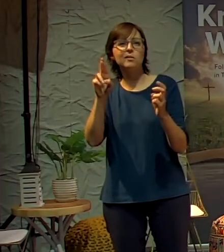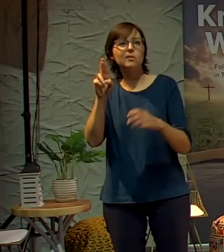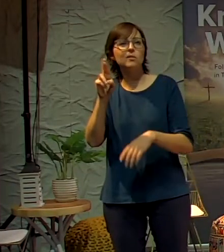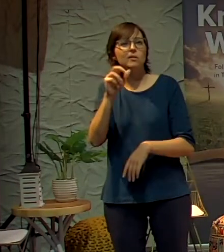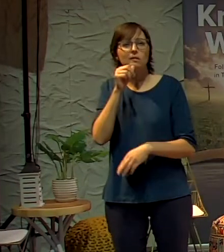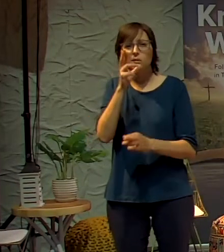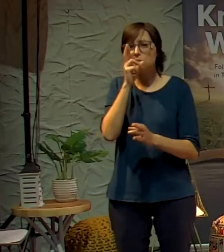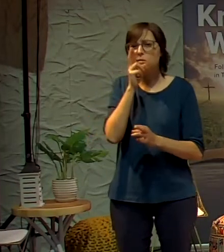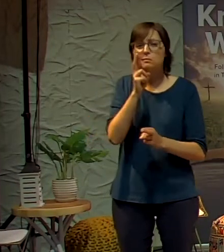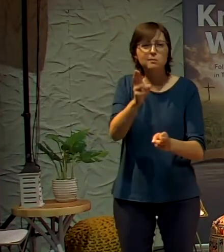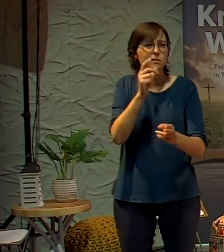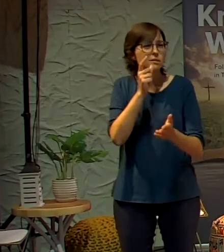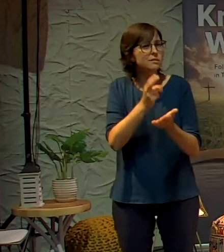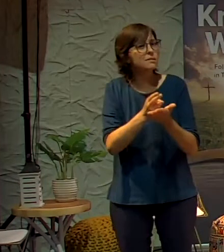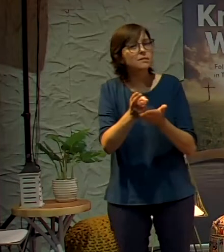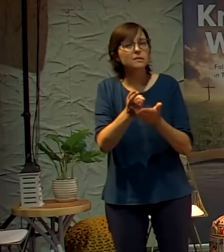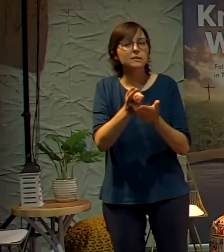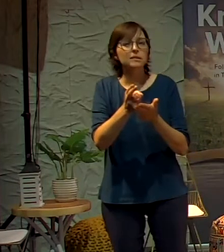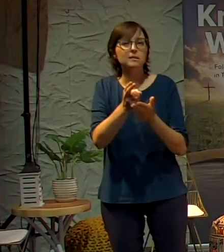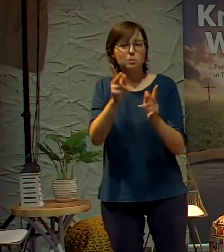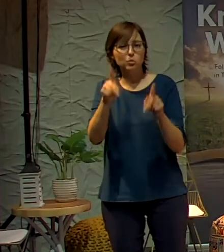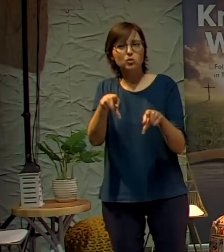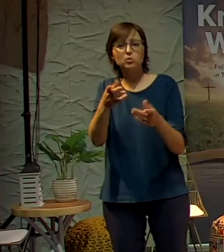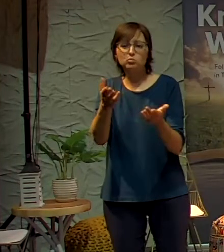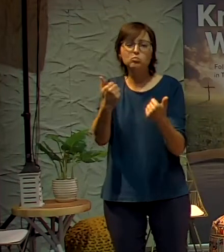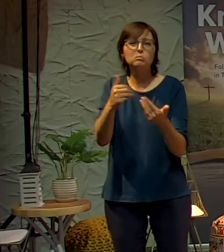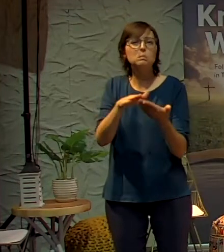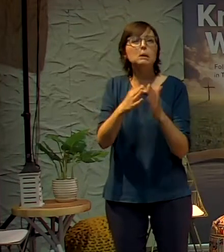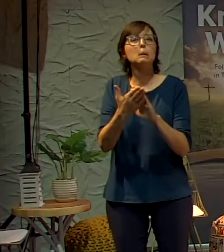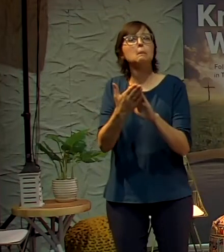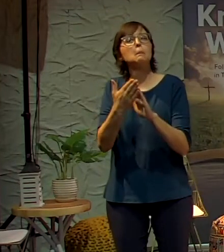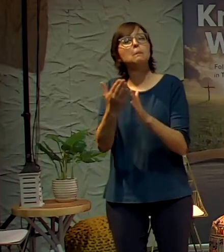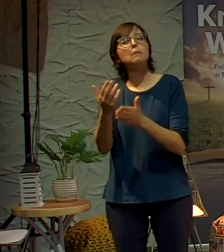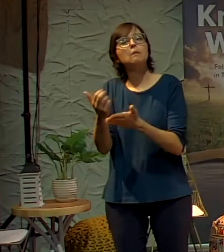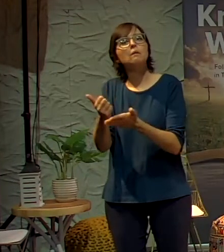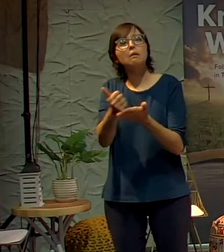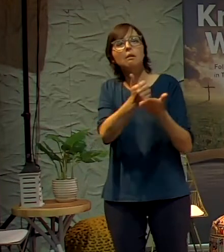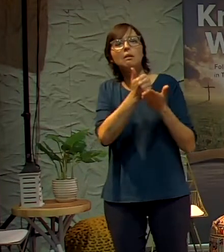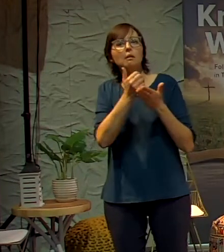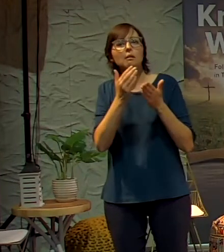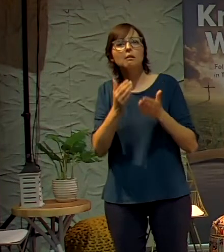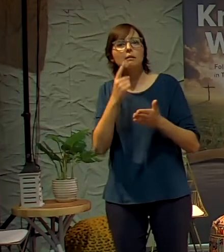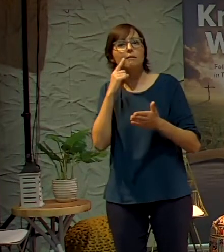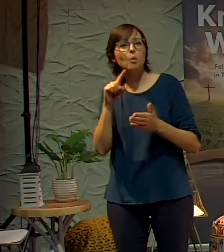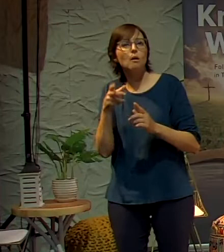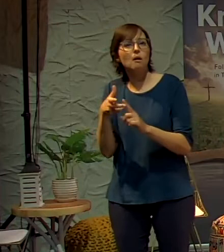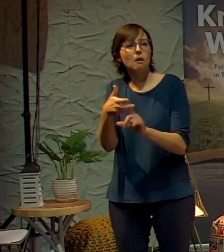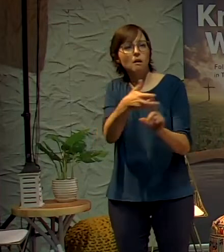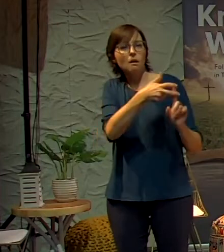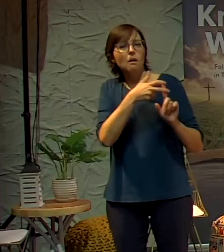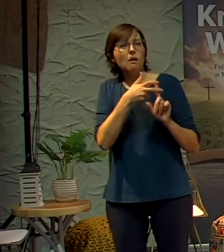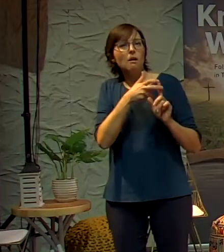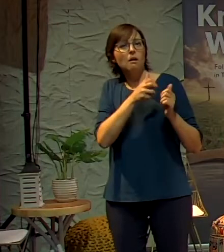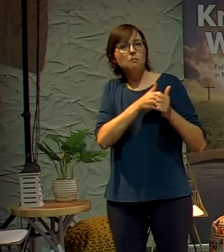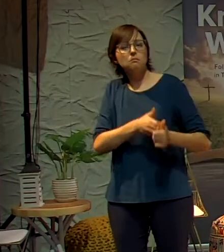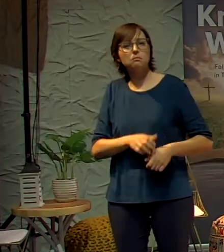disreputable character, to be the harvest hand. And that's the power, right? Anyone